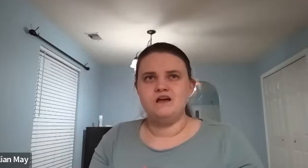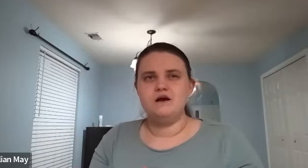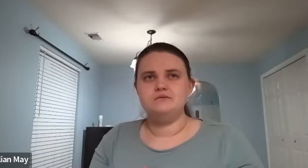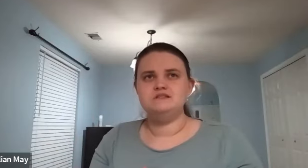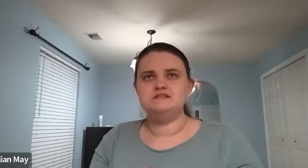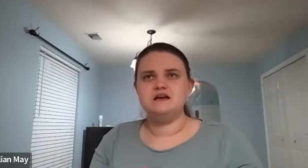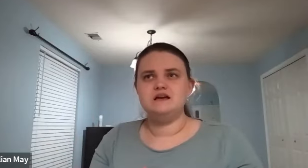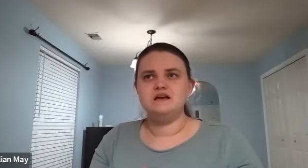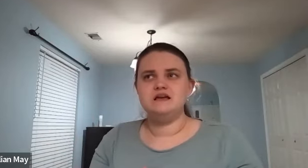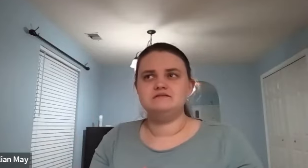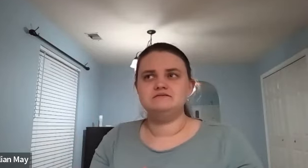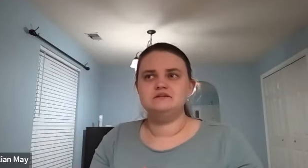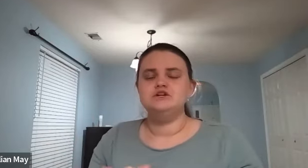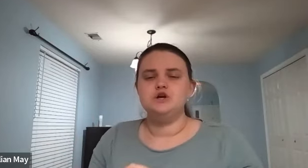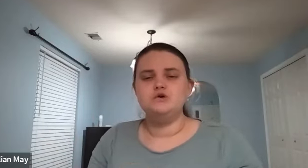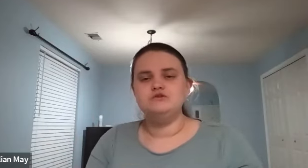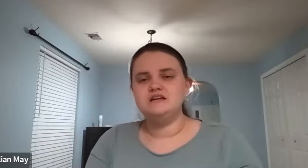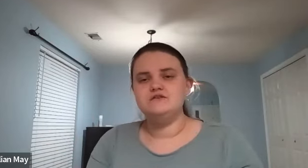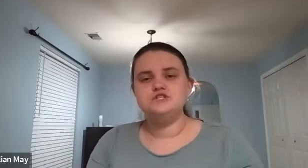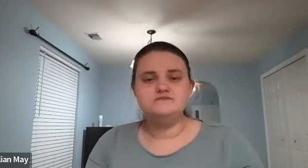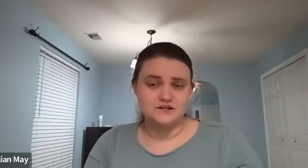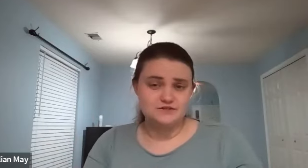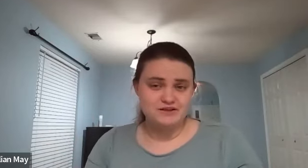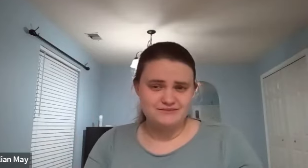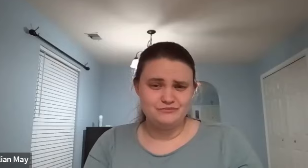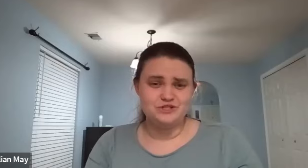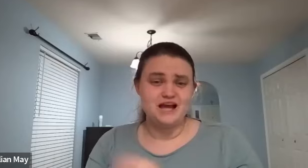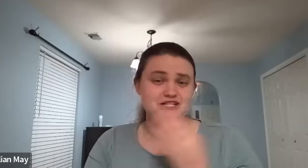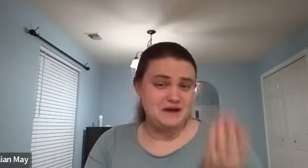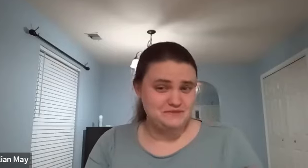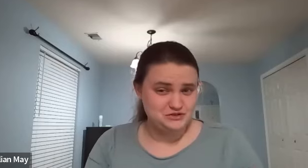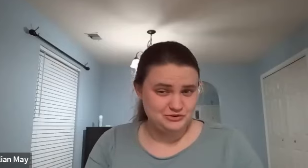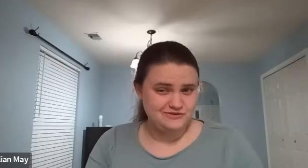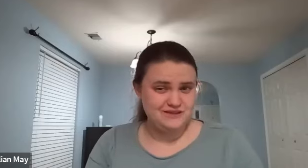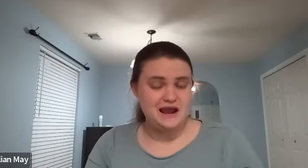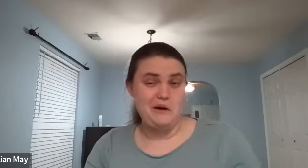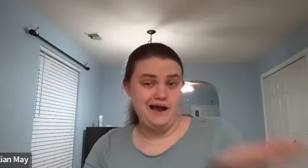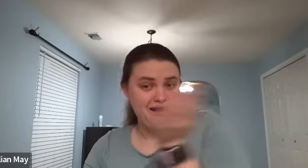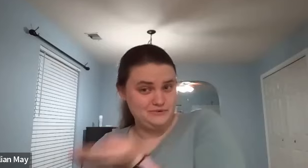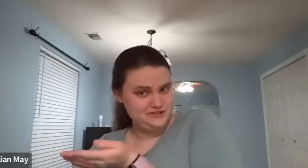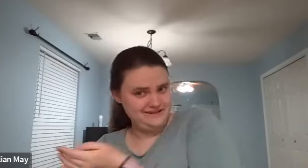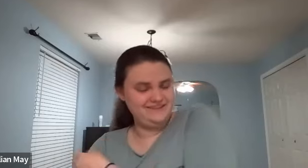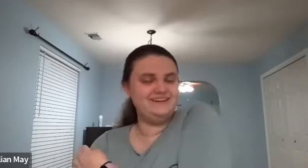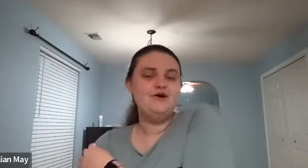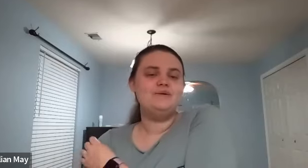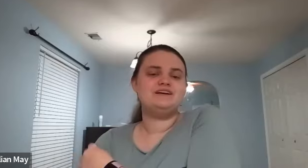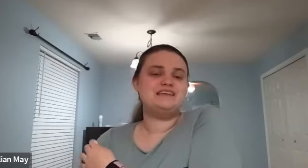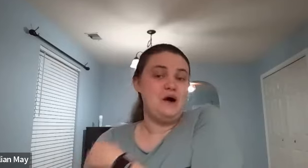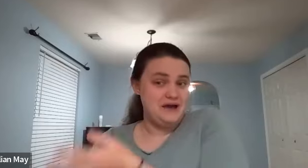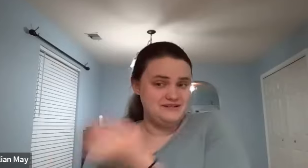I would say you could either just finger spell it, which actually might be shorter than how I would do it. Because how I would do